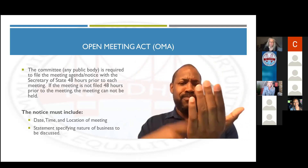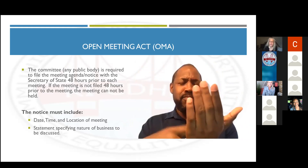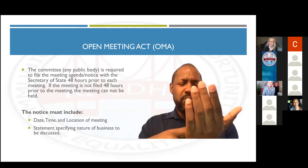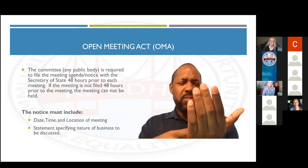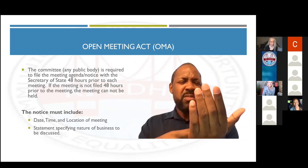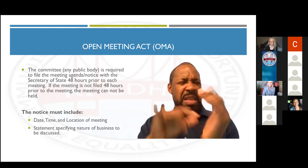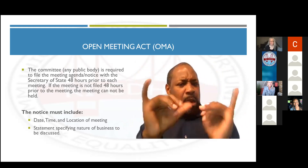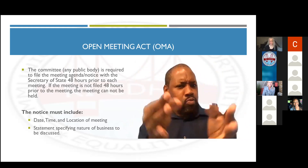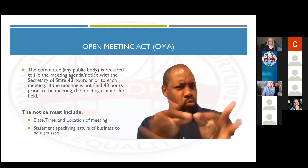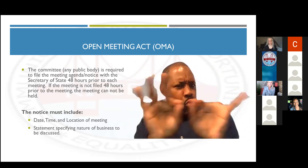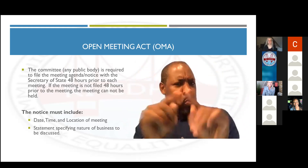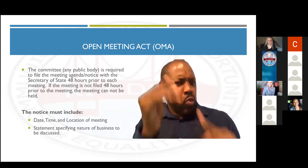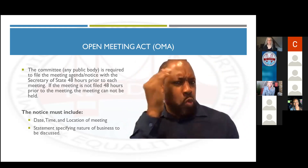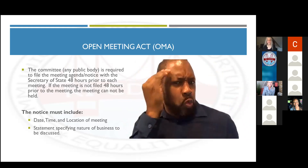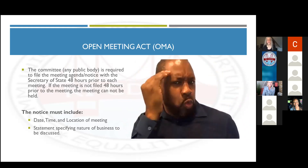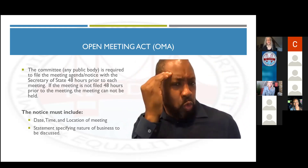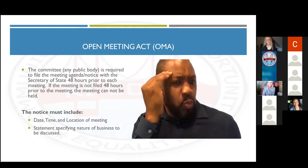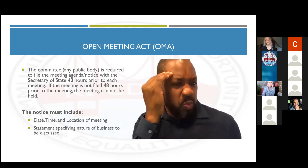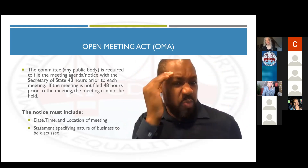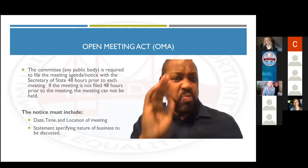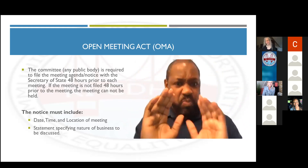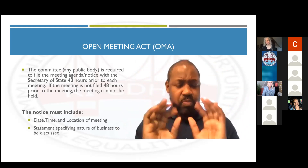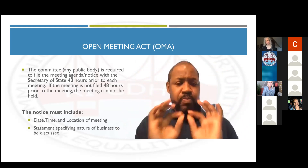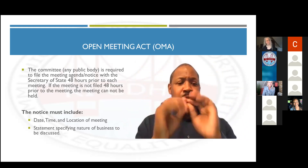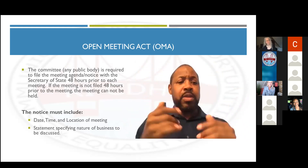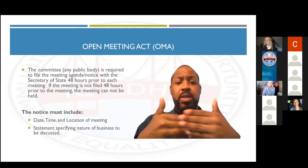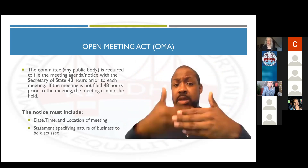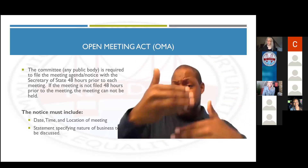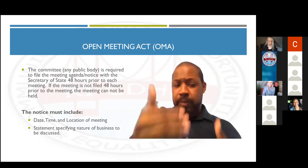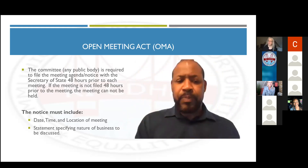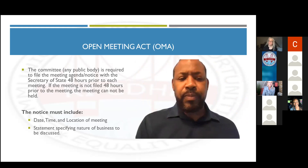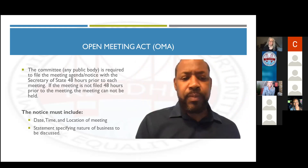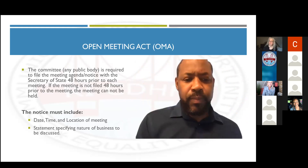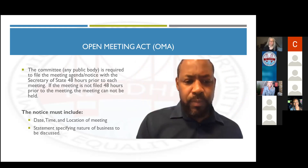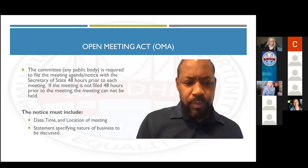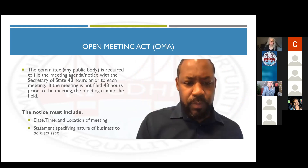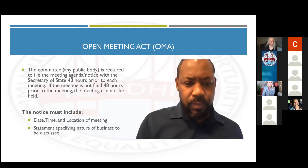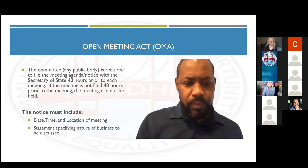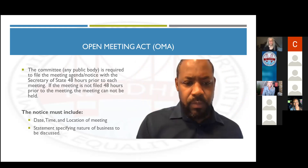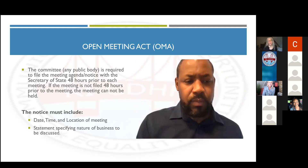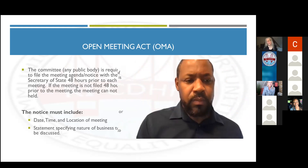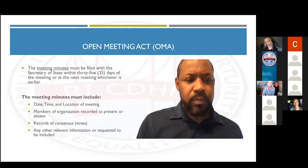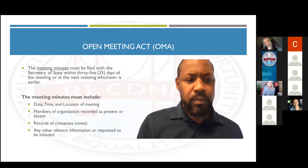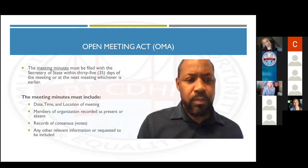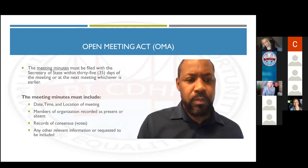ad hoc committee can make a decision to conduct their own business and discuss certain items without the